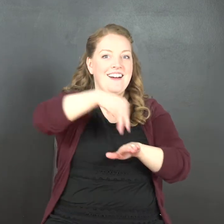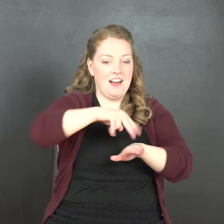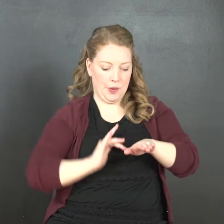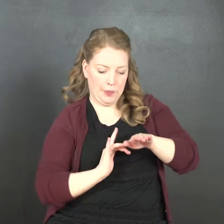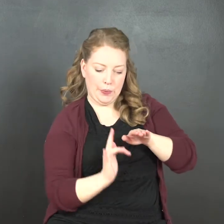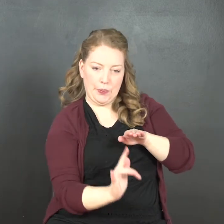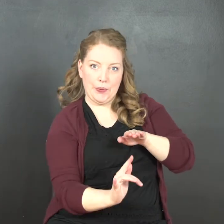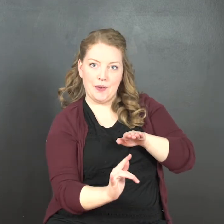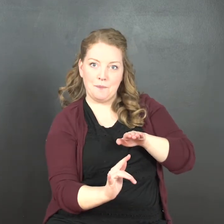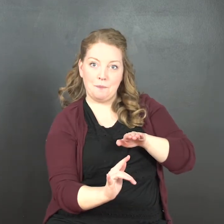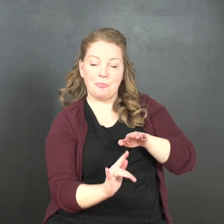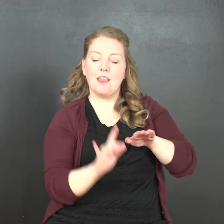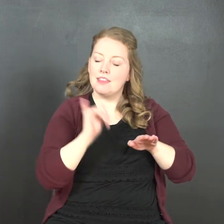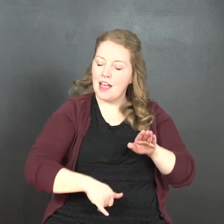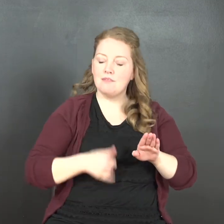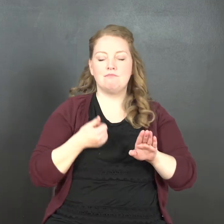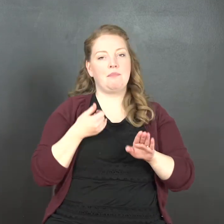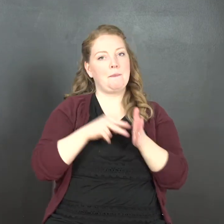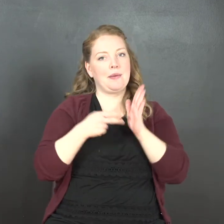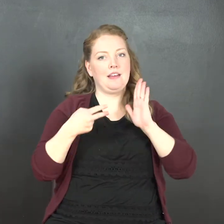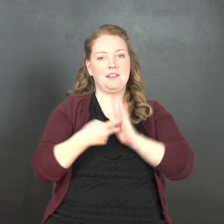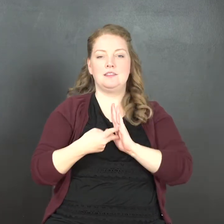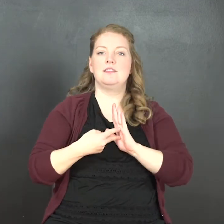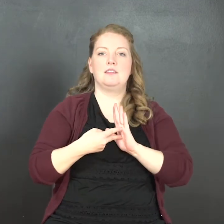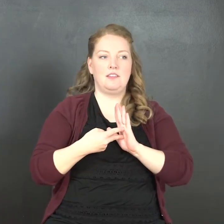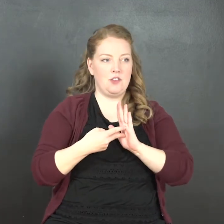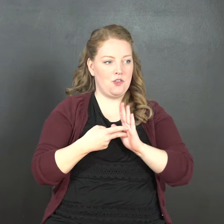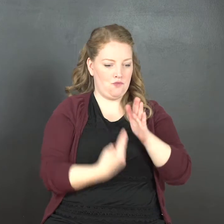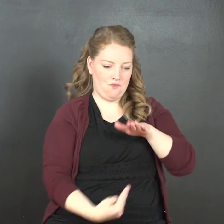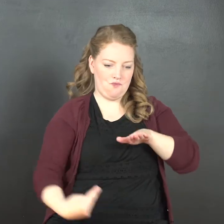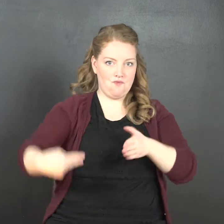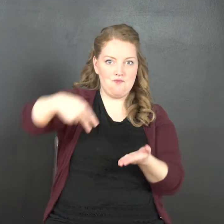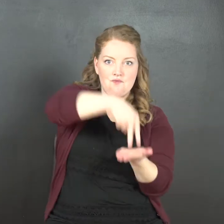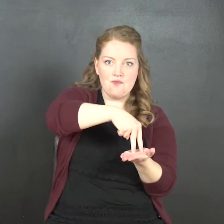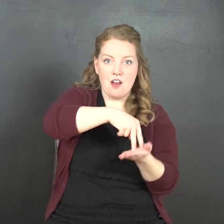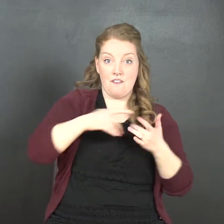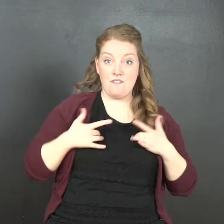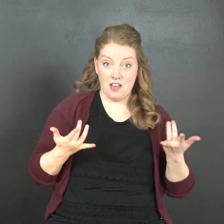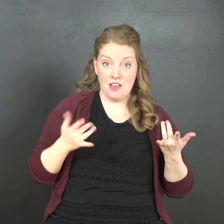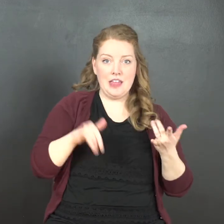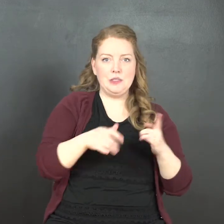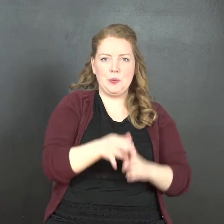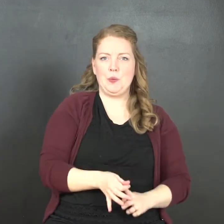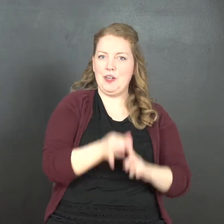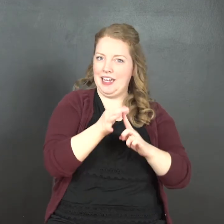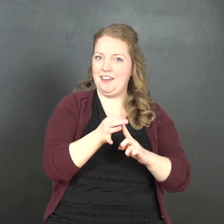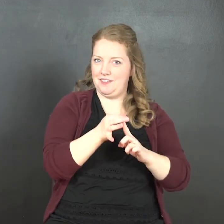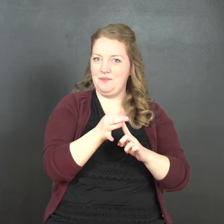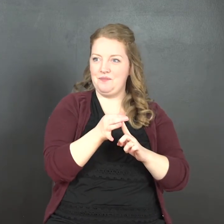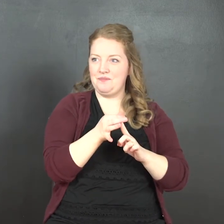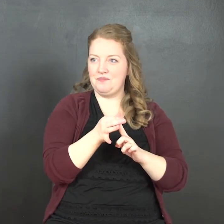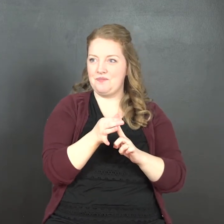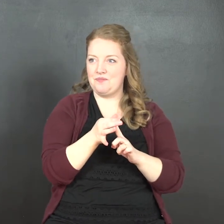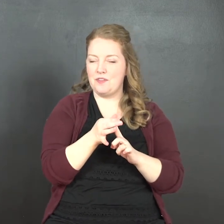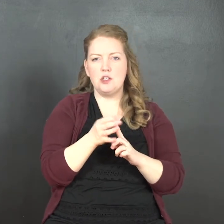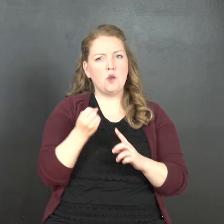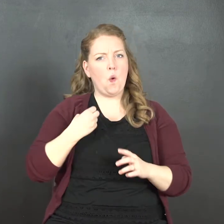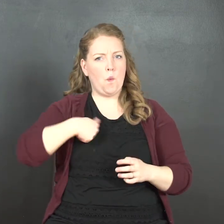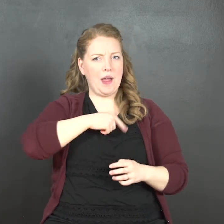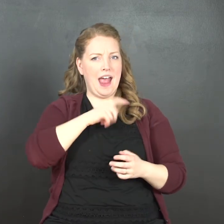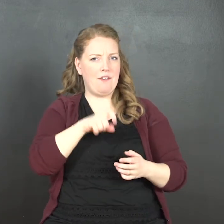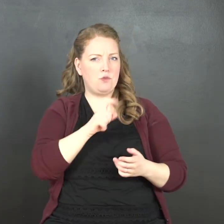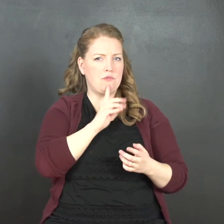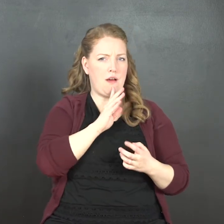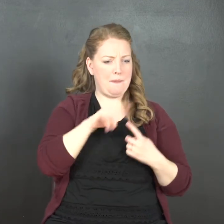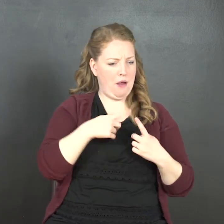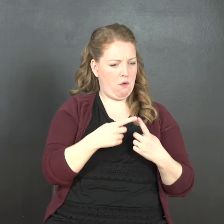the event of the resurrection is very unique. So we have to wrestle through whether it happened, and we'll unpack that a little bit more in just a